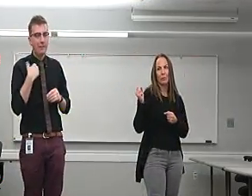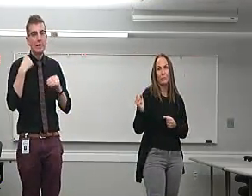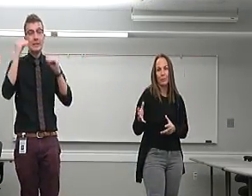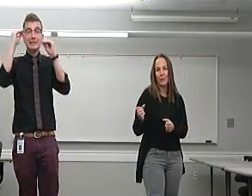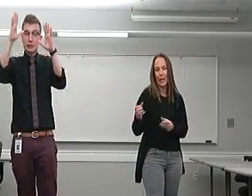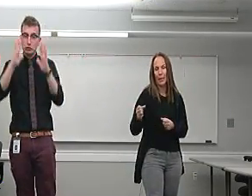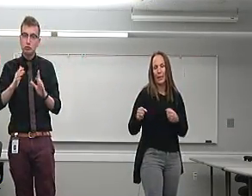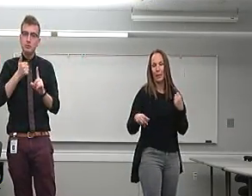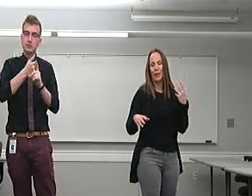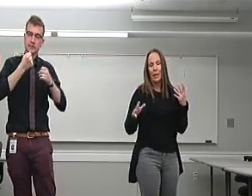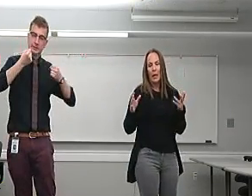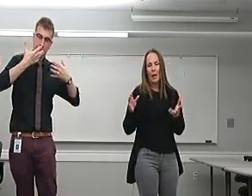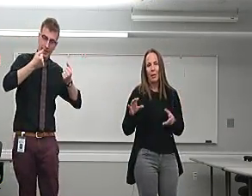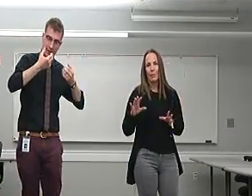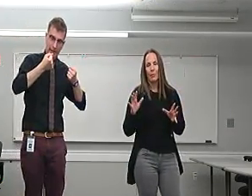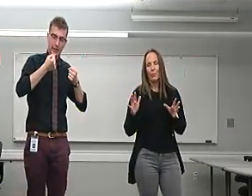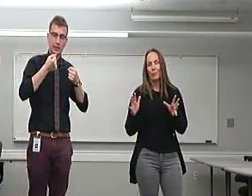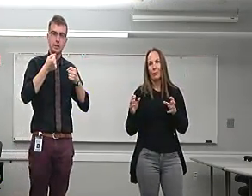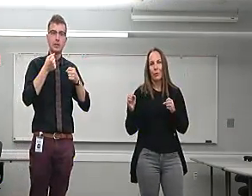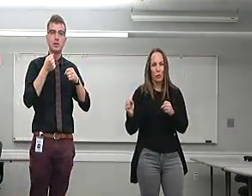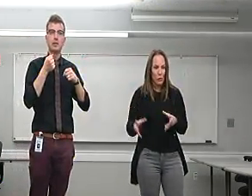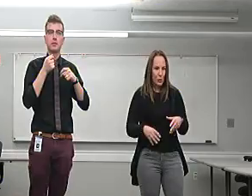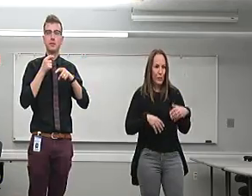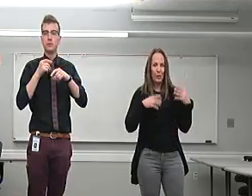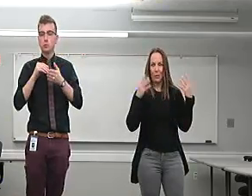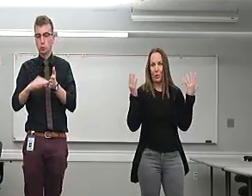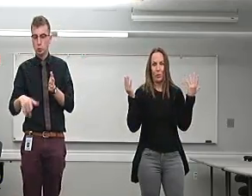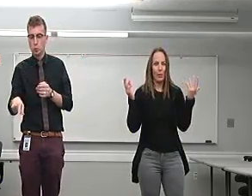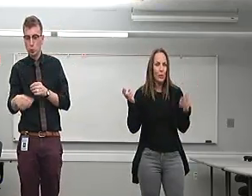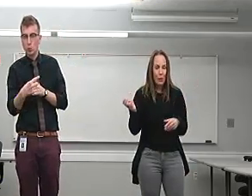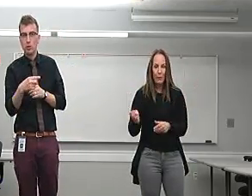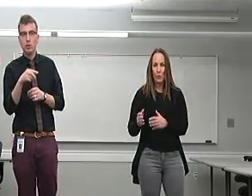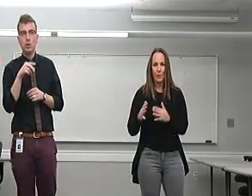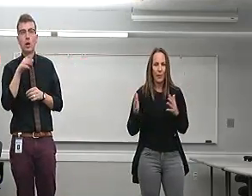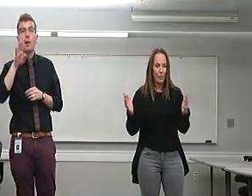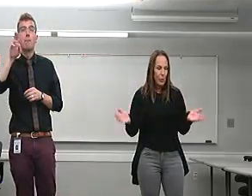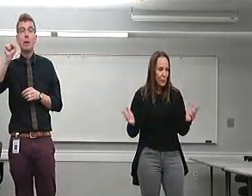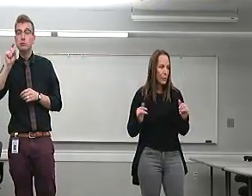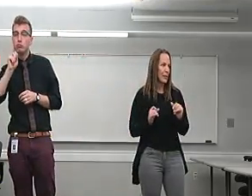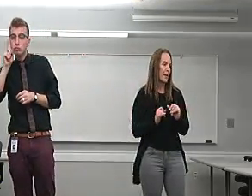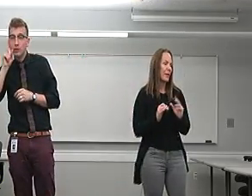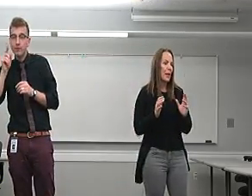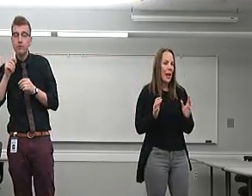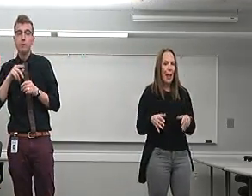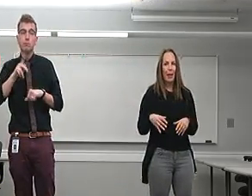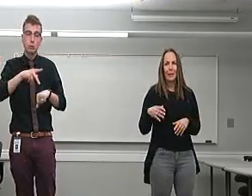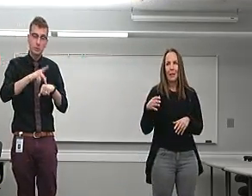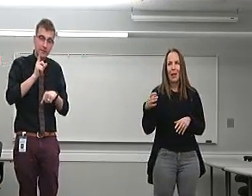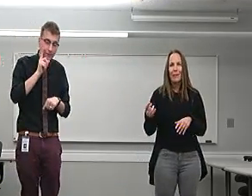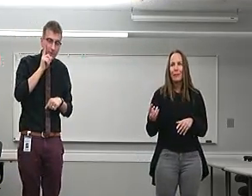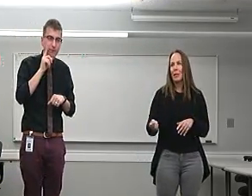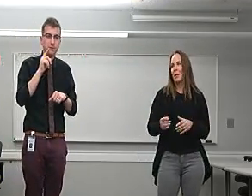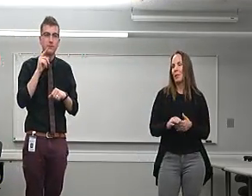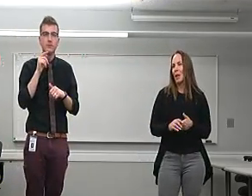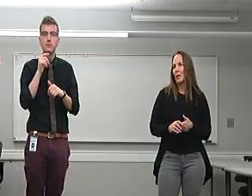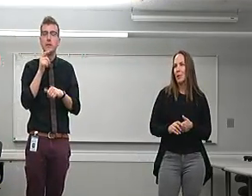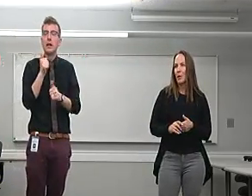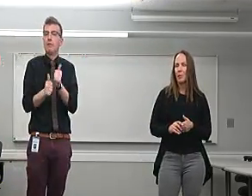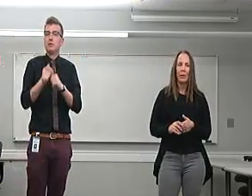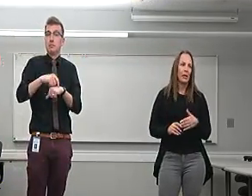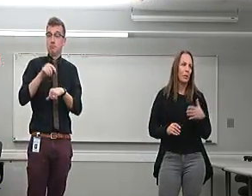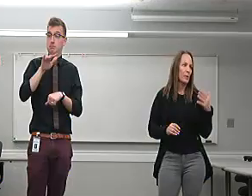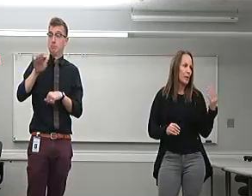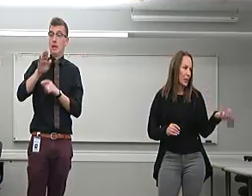and students are saying that, gosh, the bus drivers were deaf, the principal was deaf, and every time they had a spelling bee, it was the